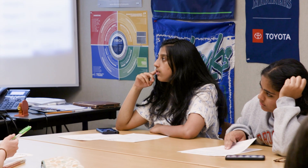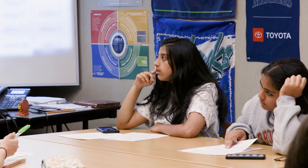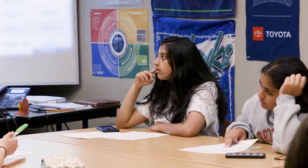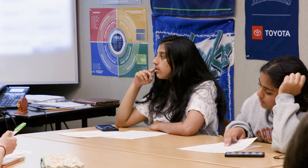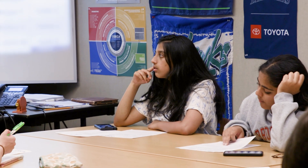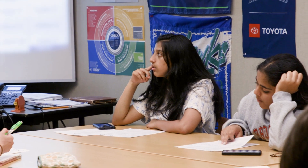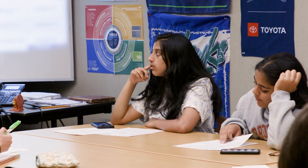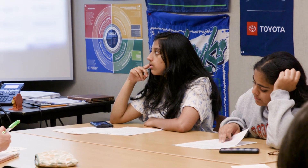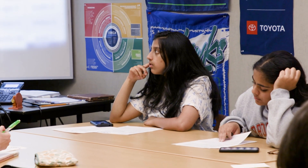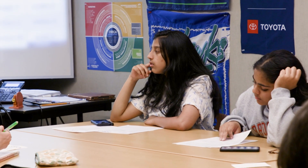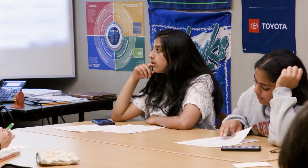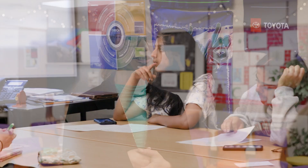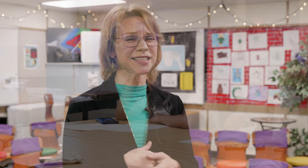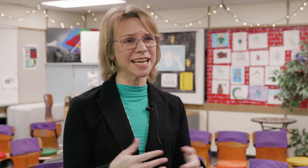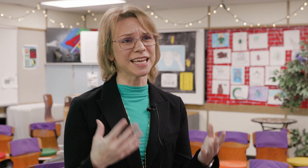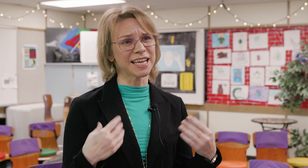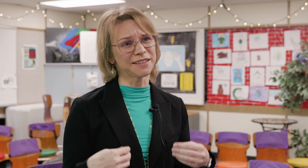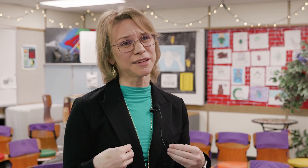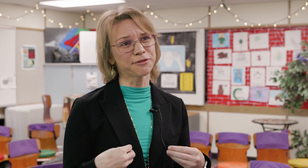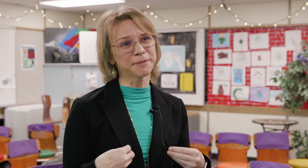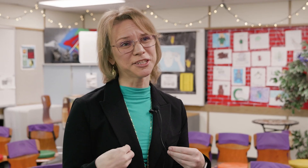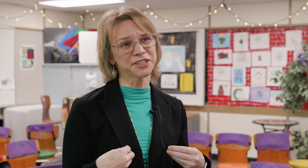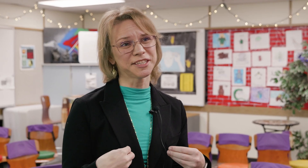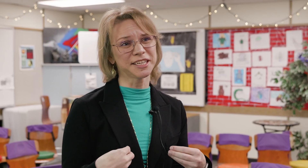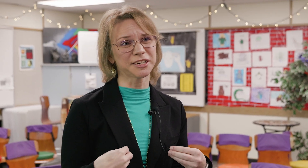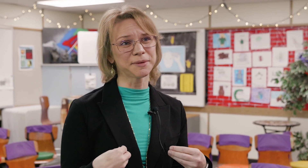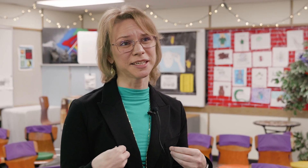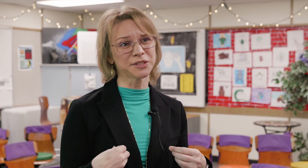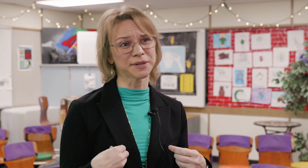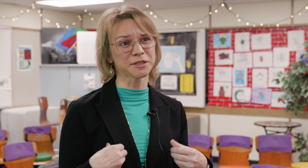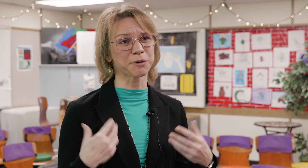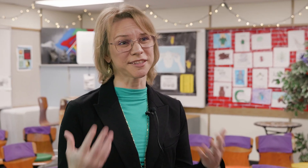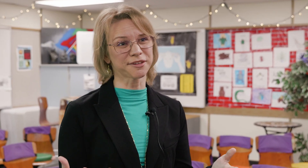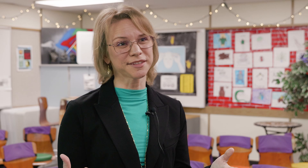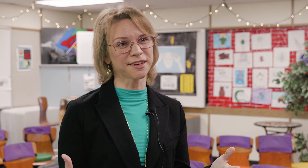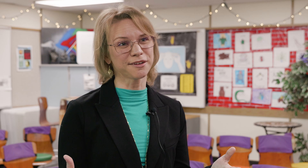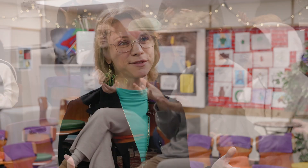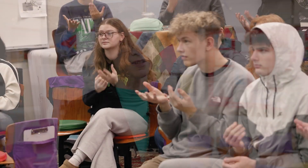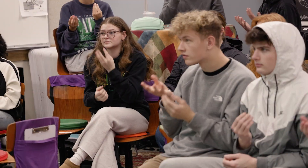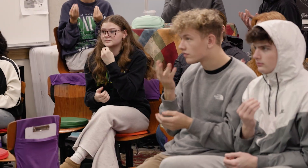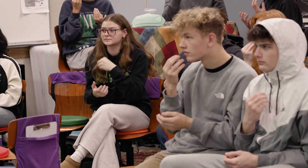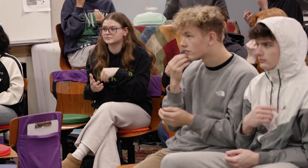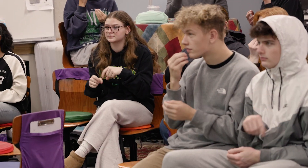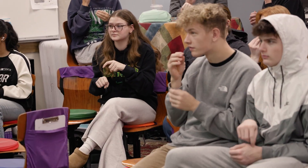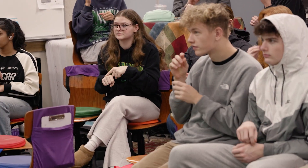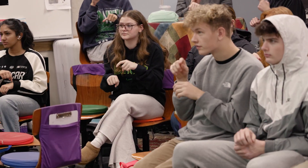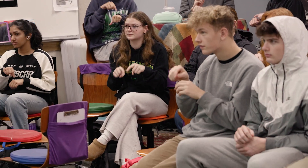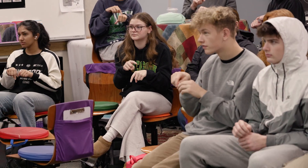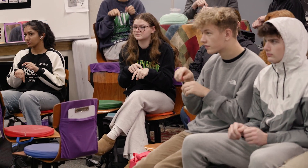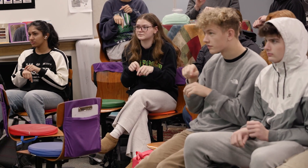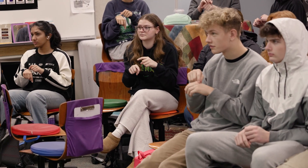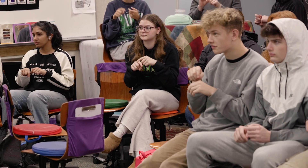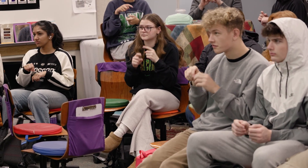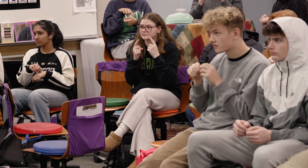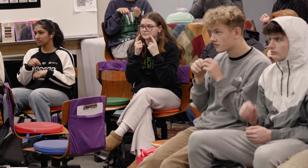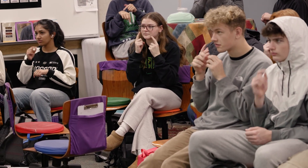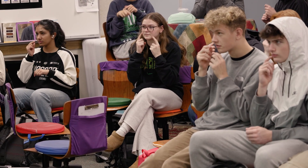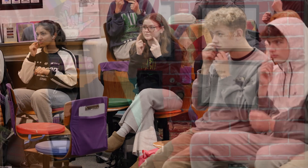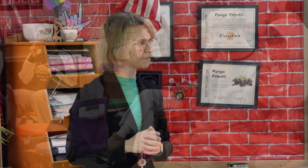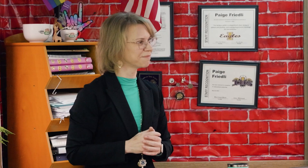sitting and just taking in the information, and here we get to express ourselves, not only through just little signs, but